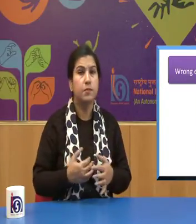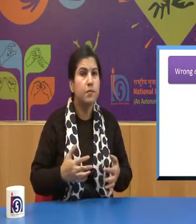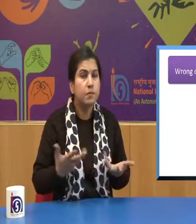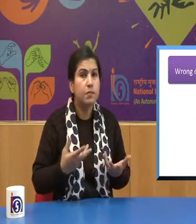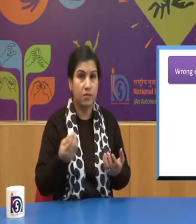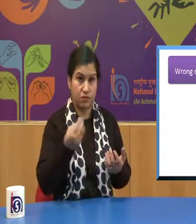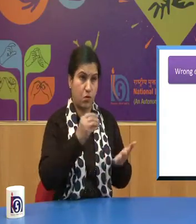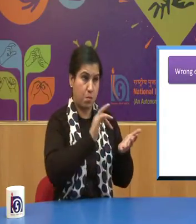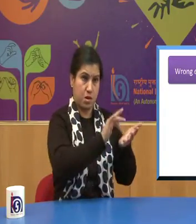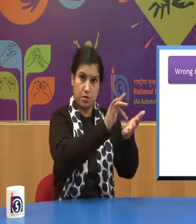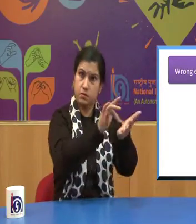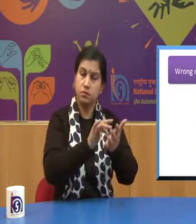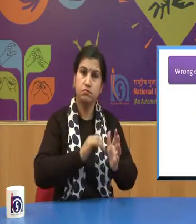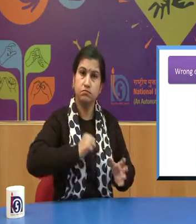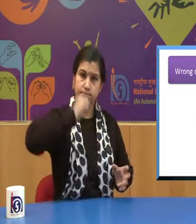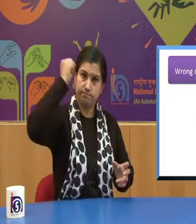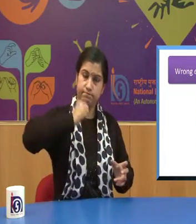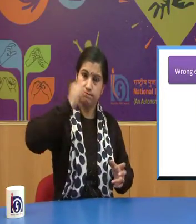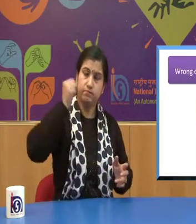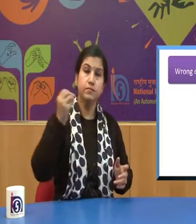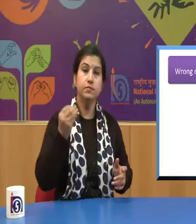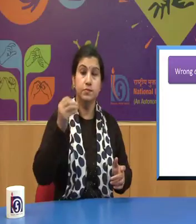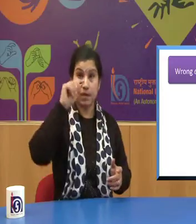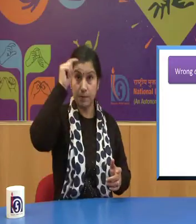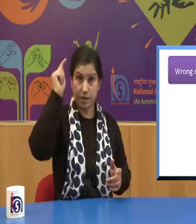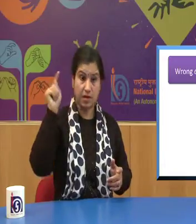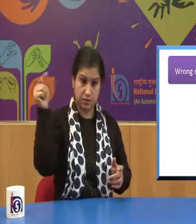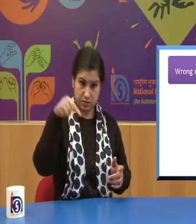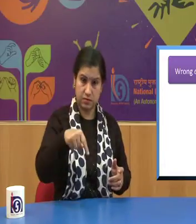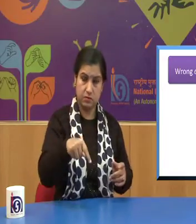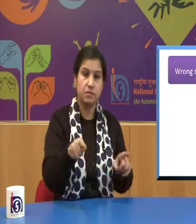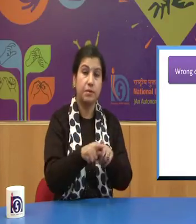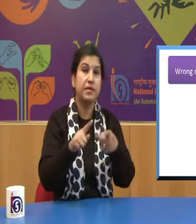While in some cases the revolts were against the British East India Company,